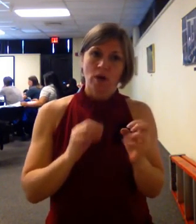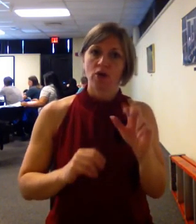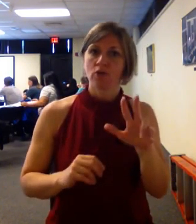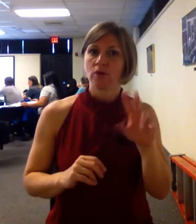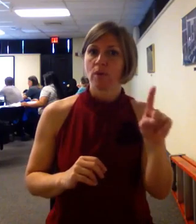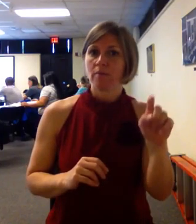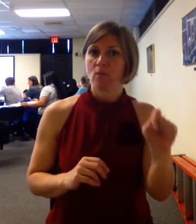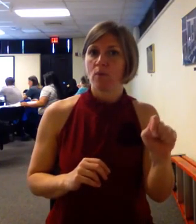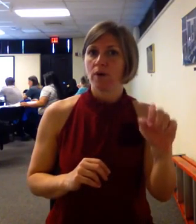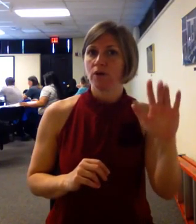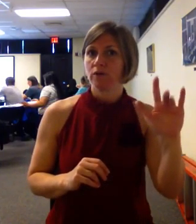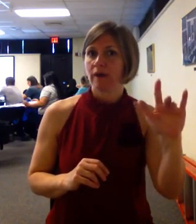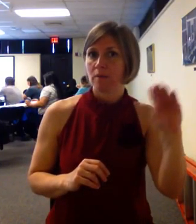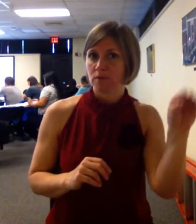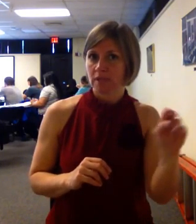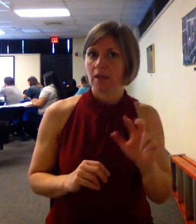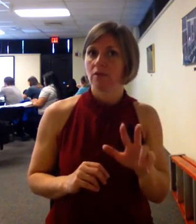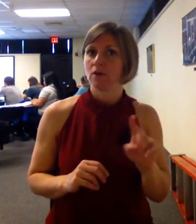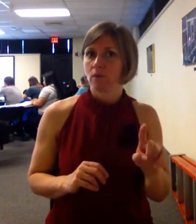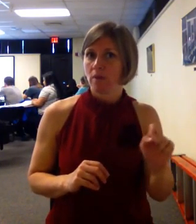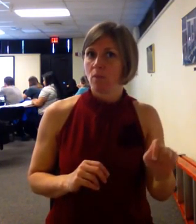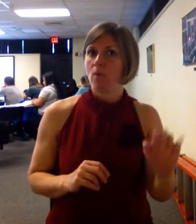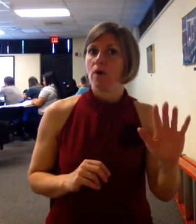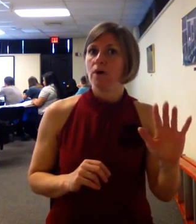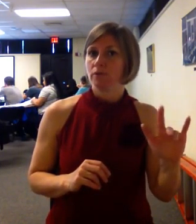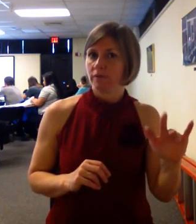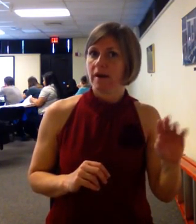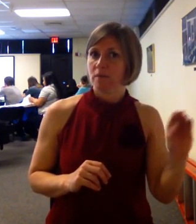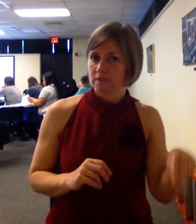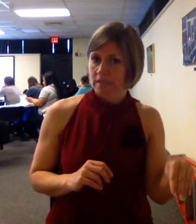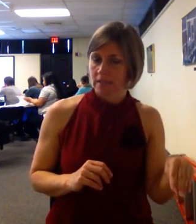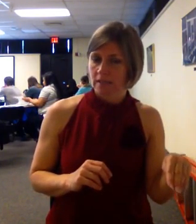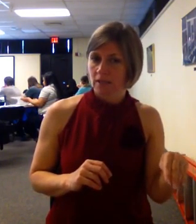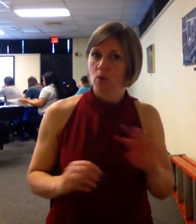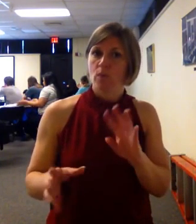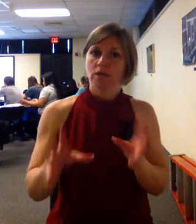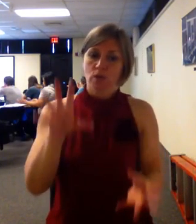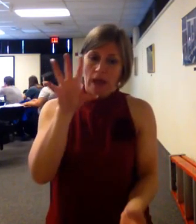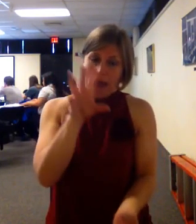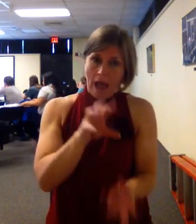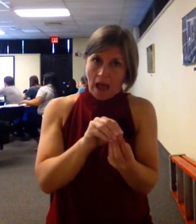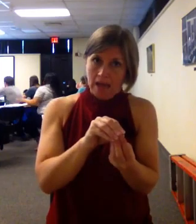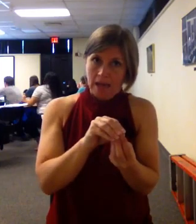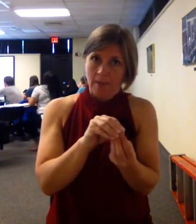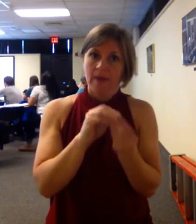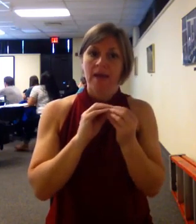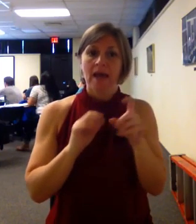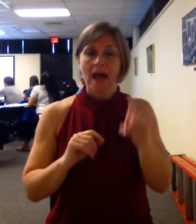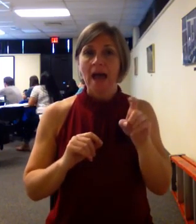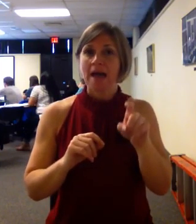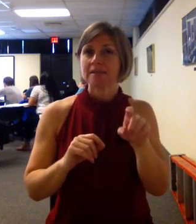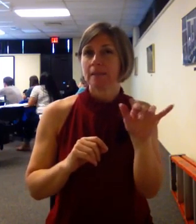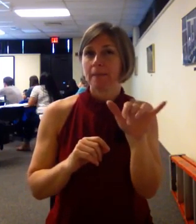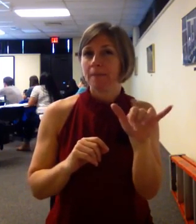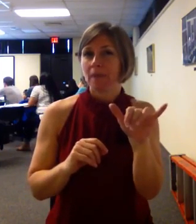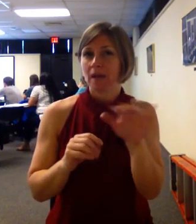1.25%. When you add up the weights, they have to equal 1 or 100%. I didn't do that here